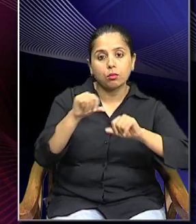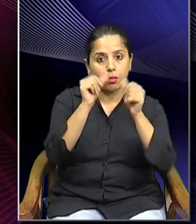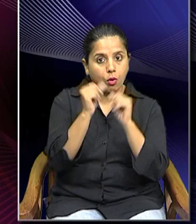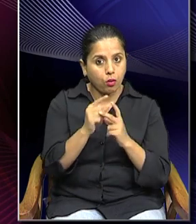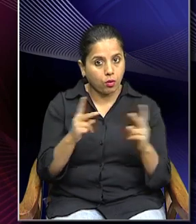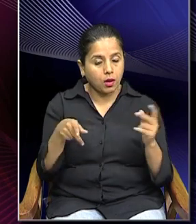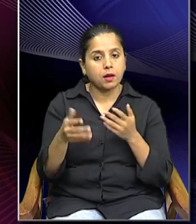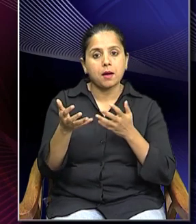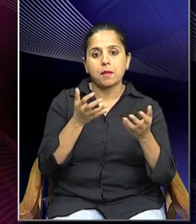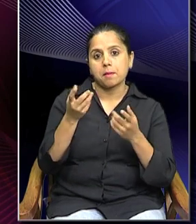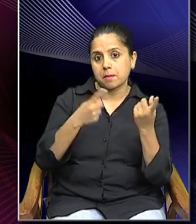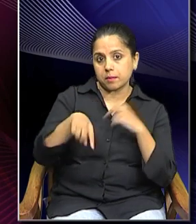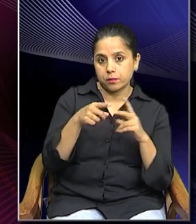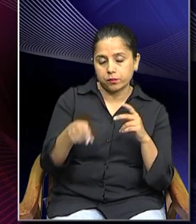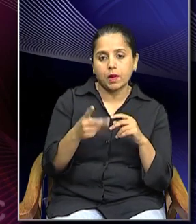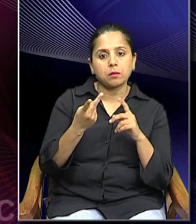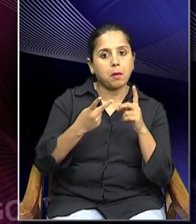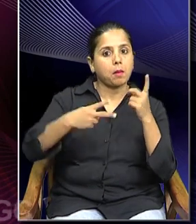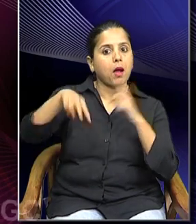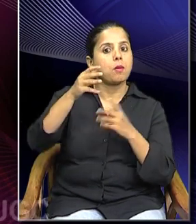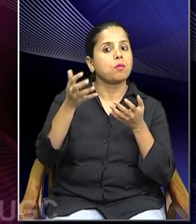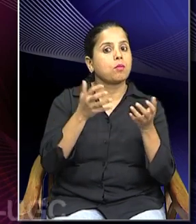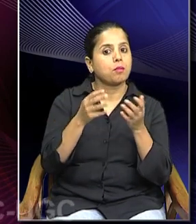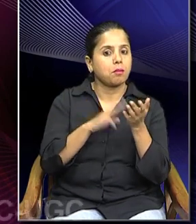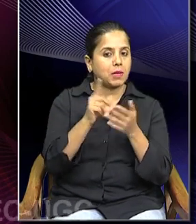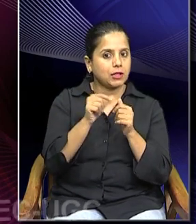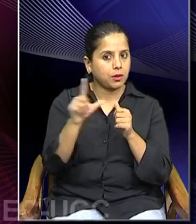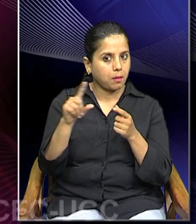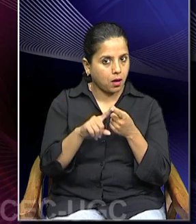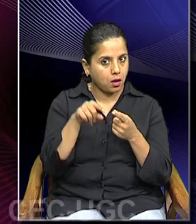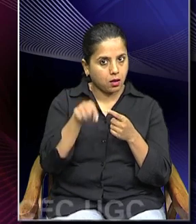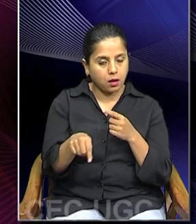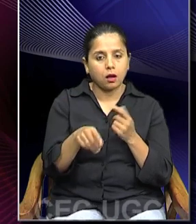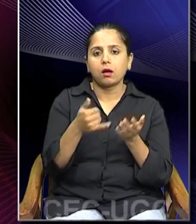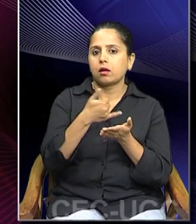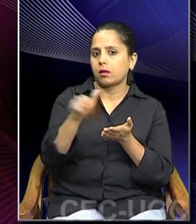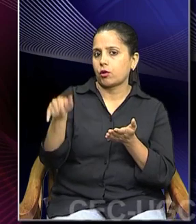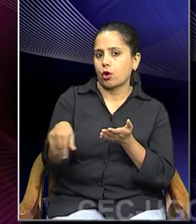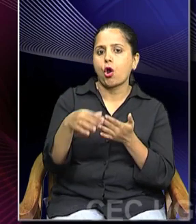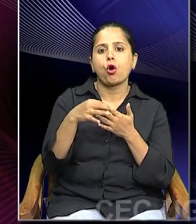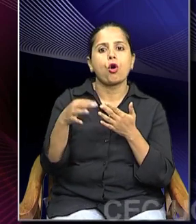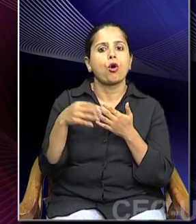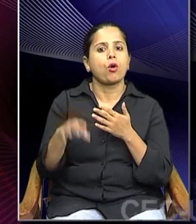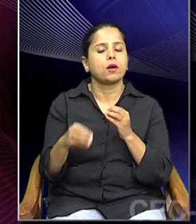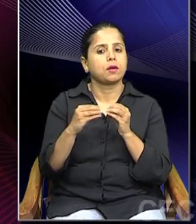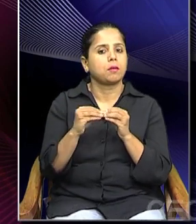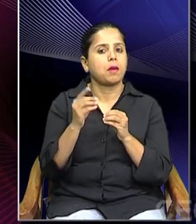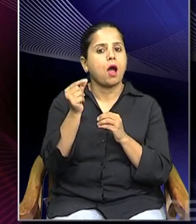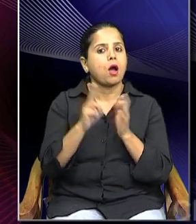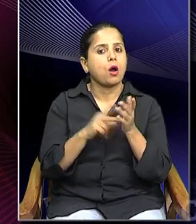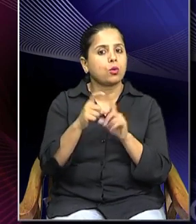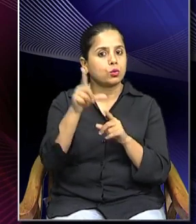the multiple market model rejects the option of a boundless